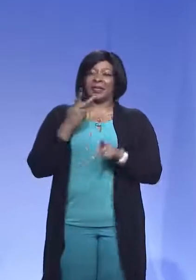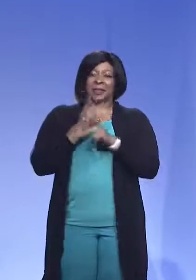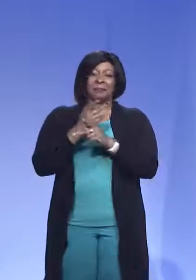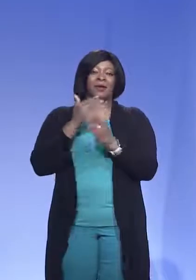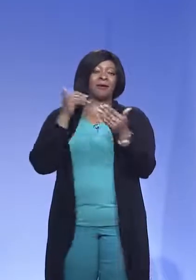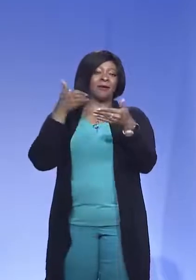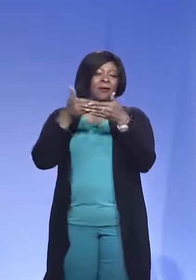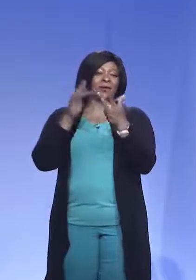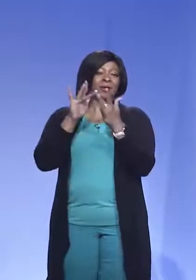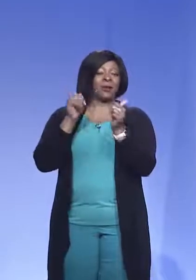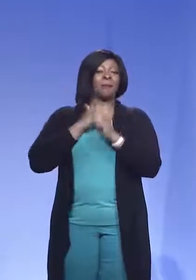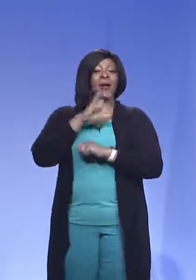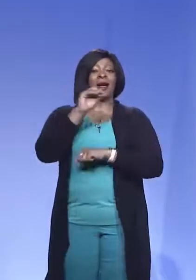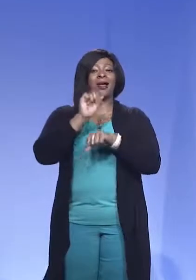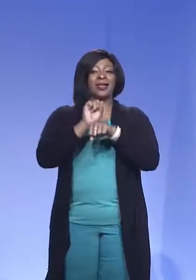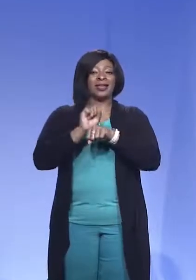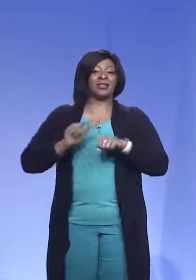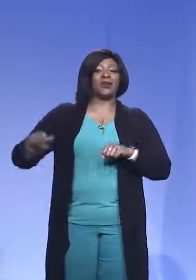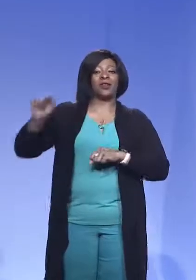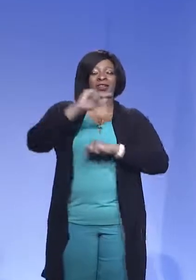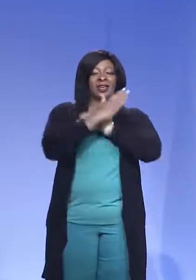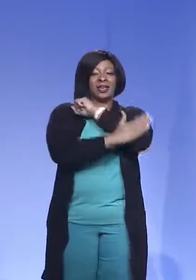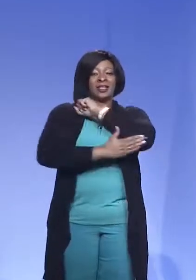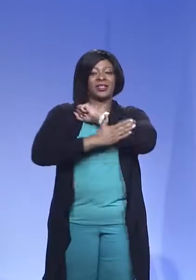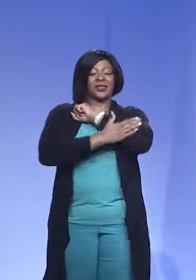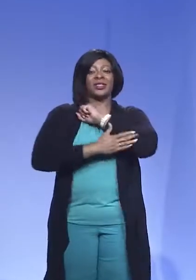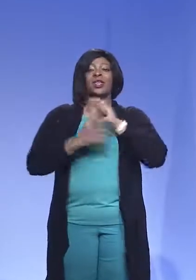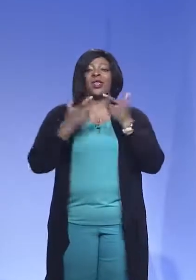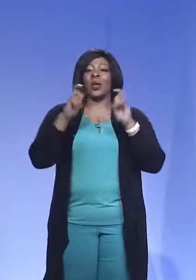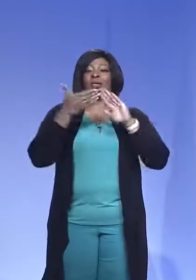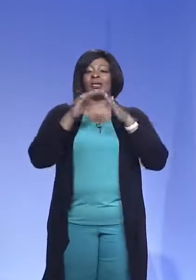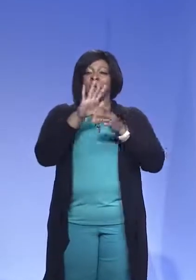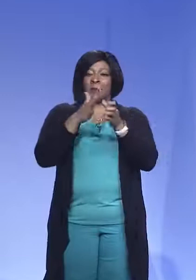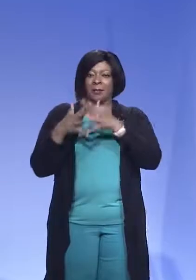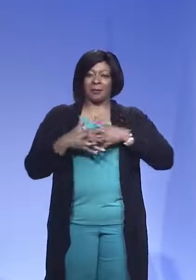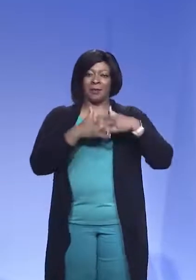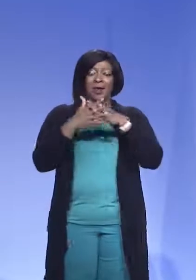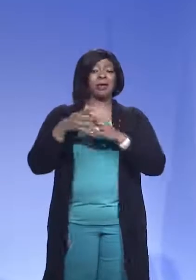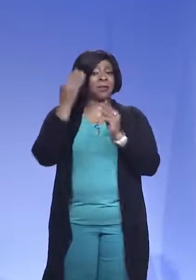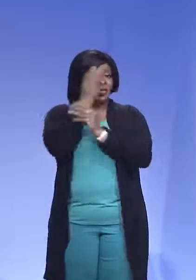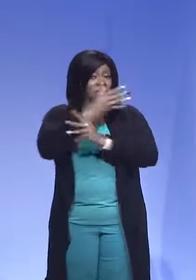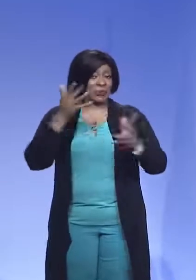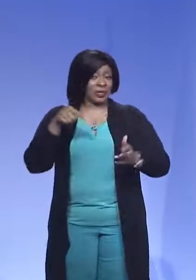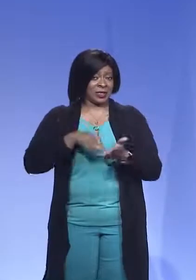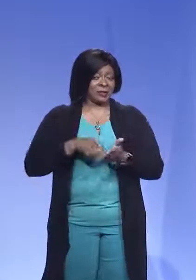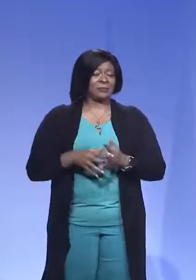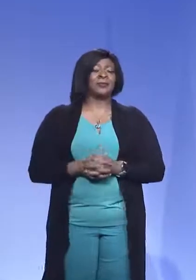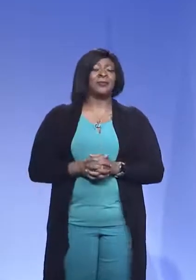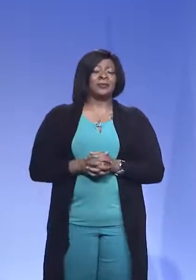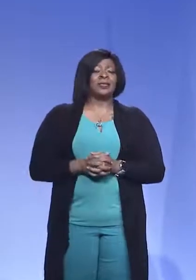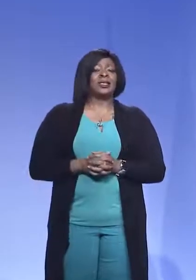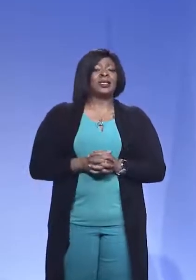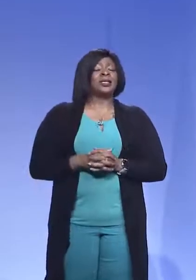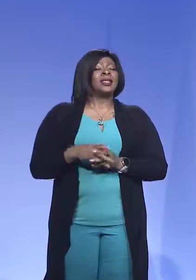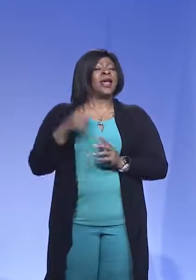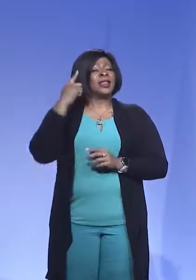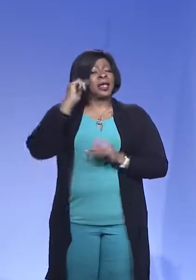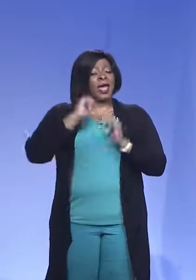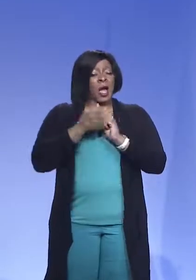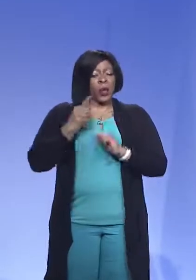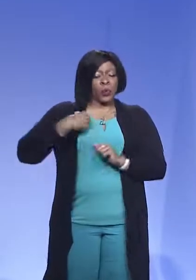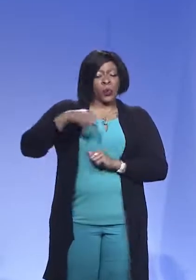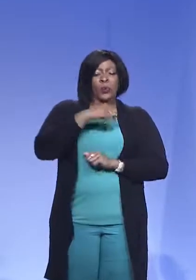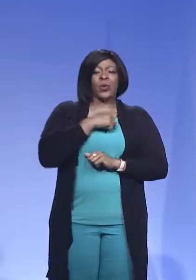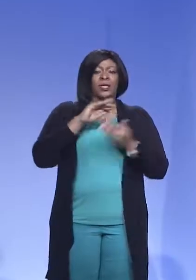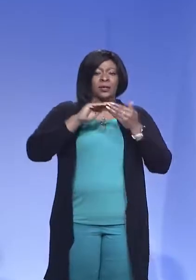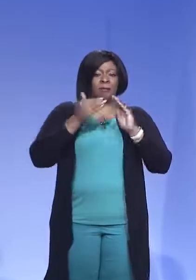contact with my colleagues across the country in other large cities in America, and I can tell you this. When they hear about how we as